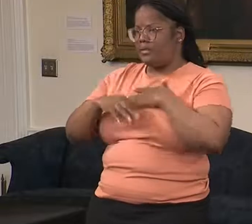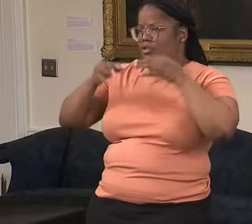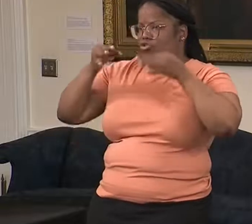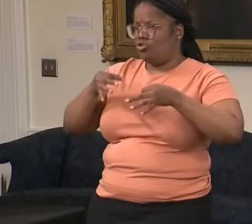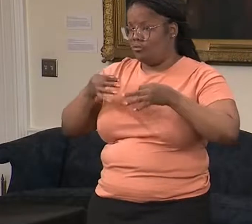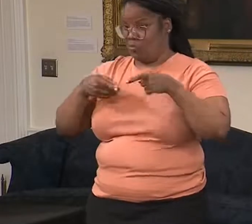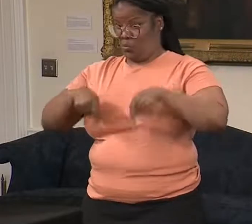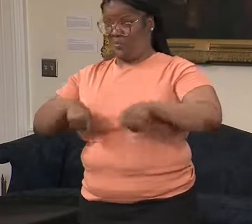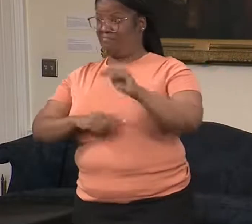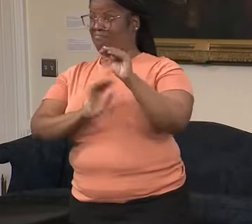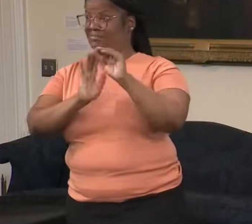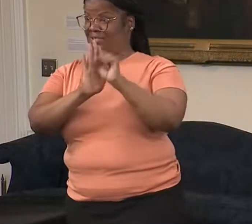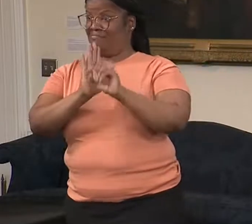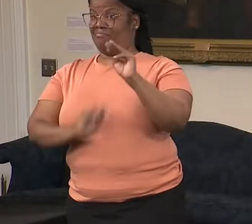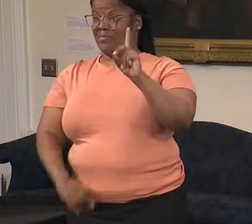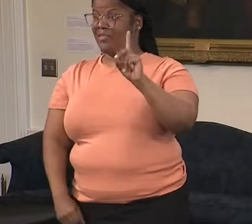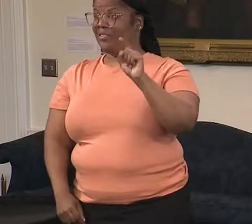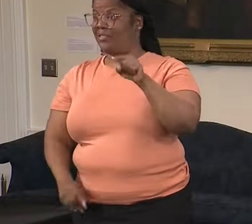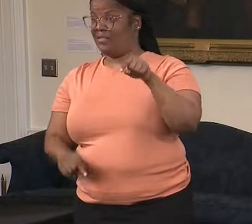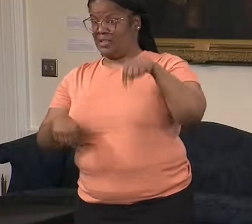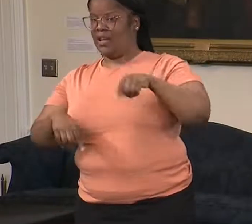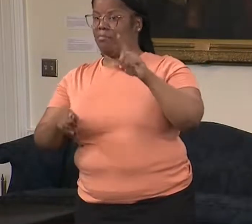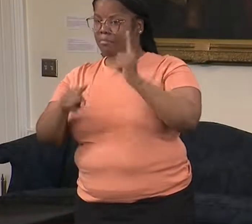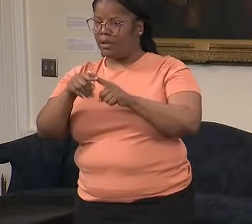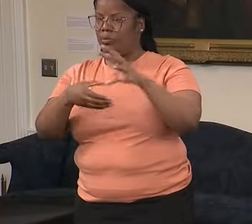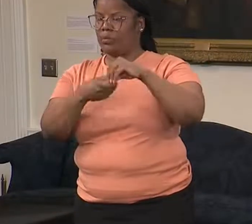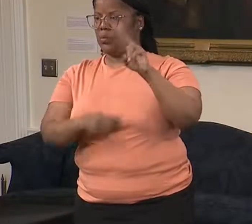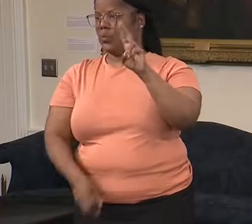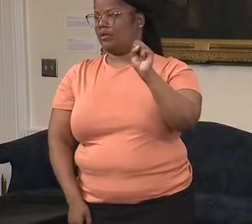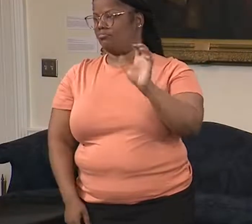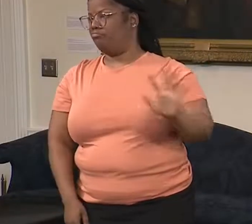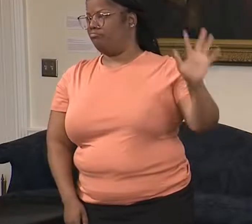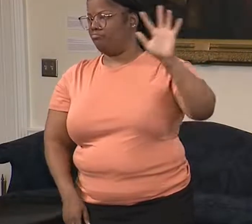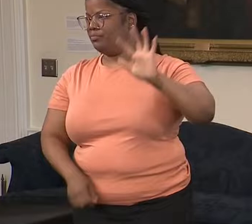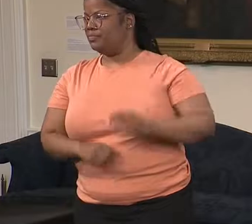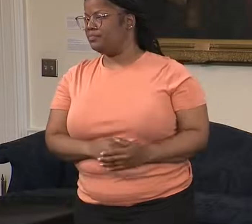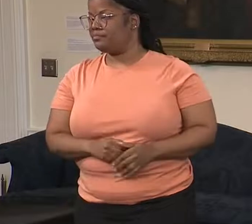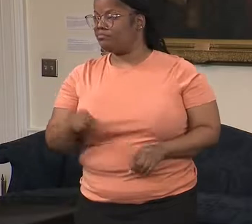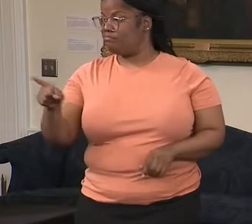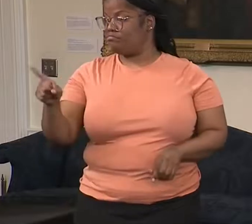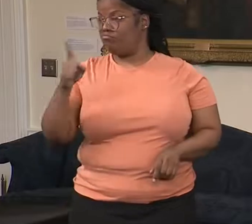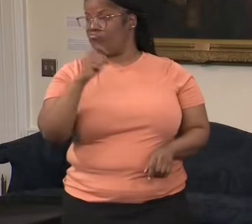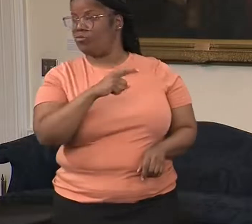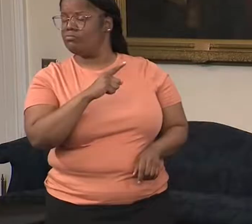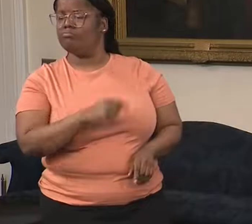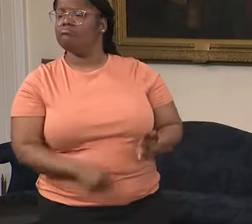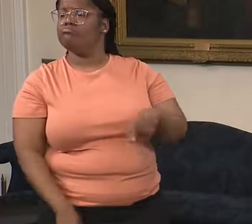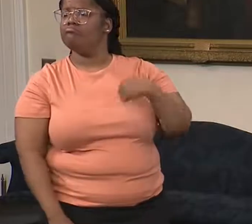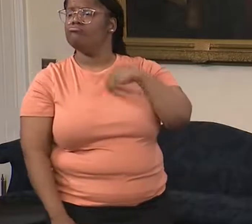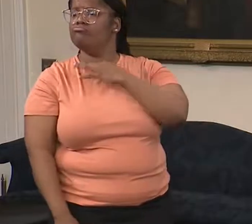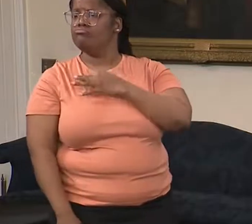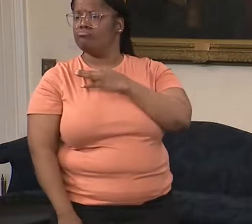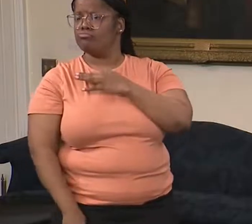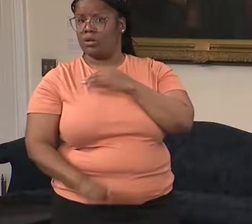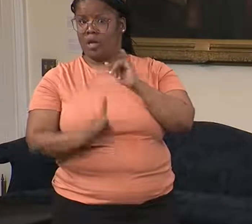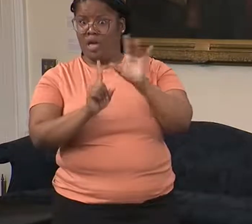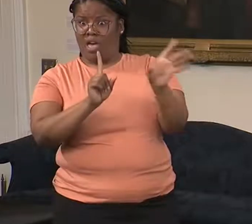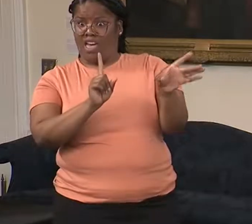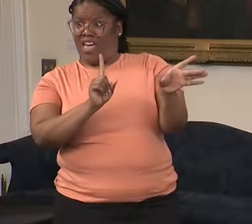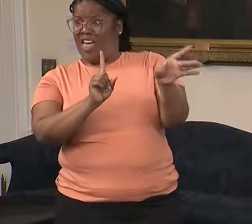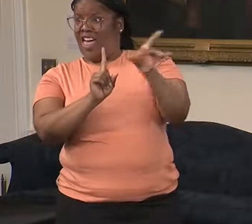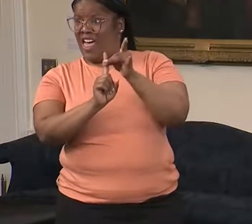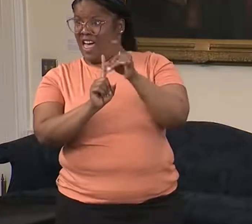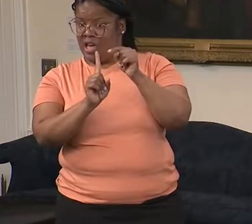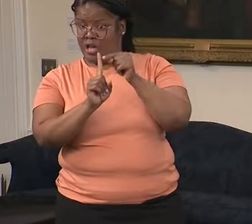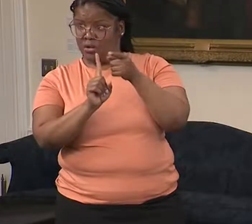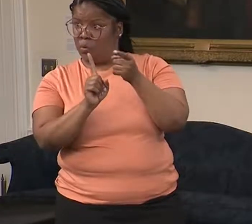country. Does contact tracing reveal why some of the hospitalizations are going up and the positivity rates? Maybe, I don't know if Dr. Delbert